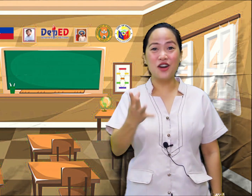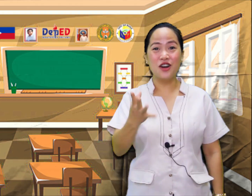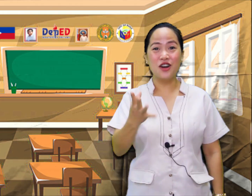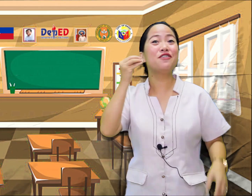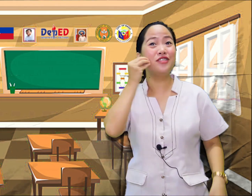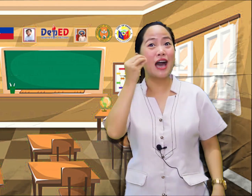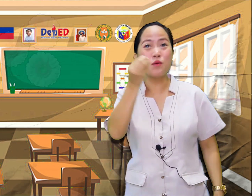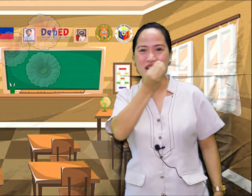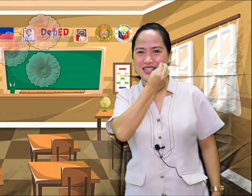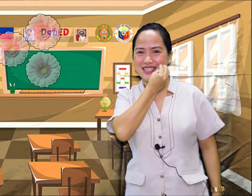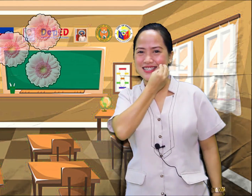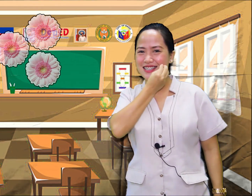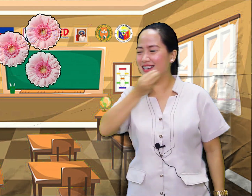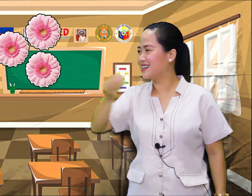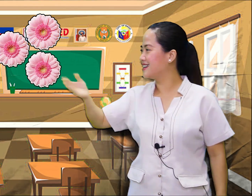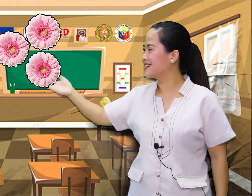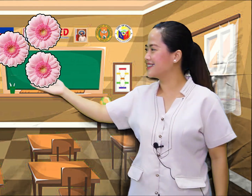Count the flowers.